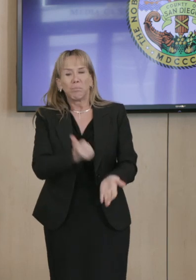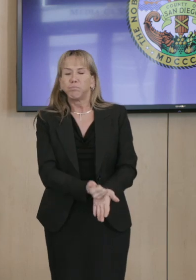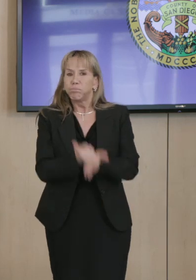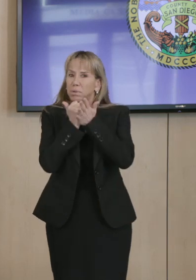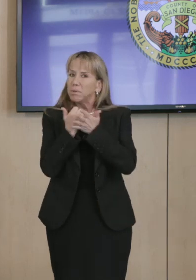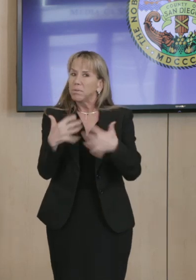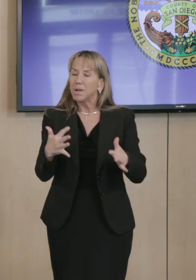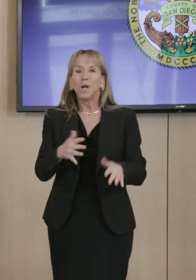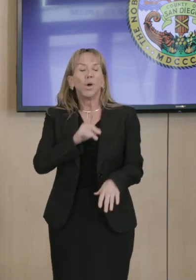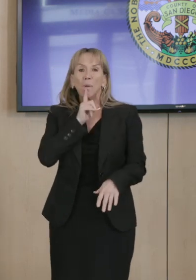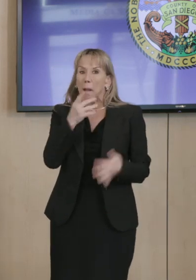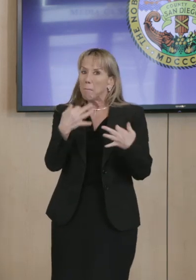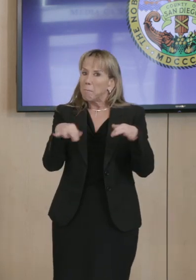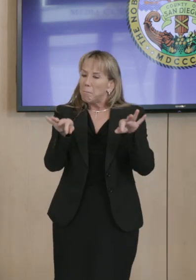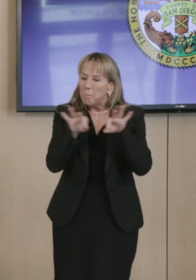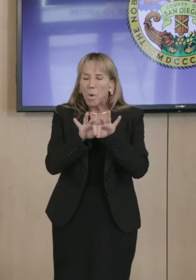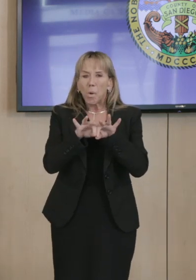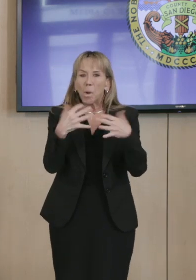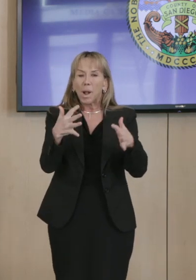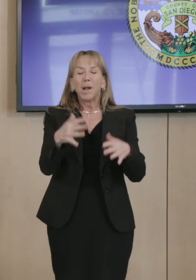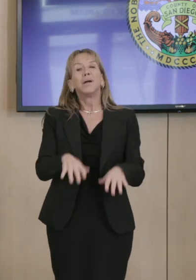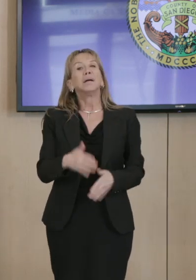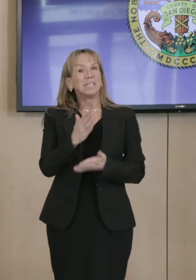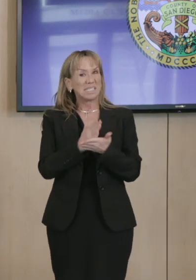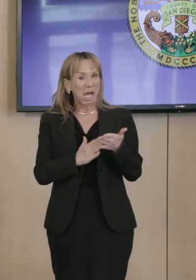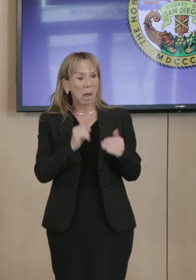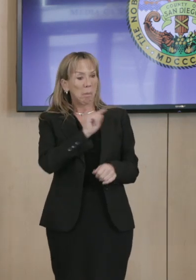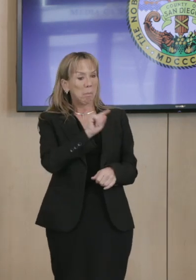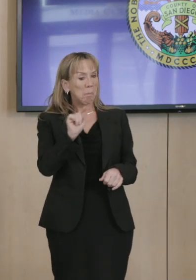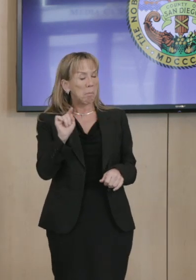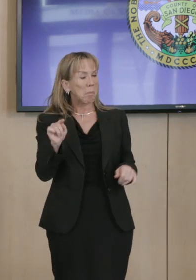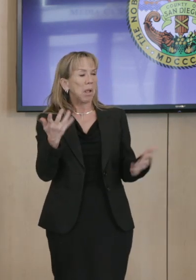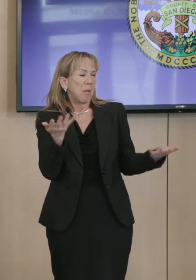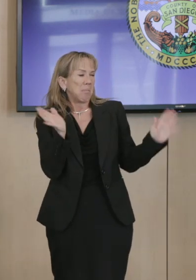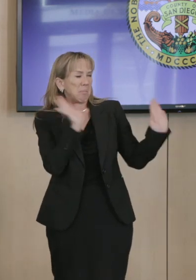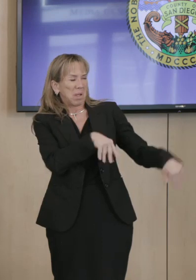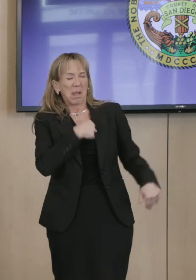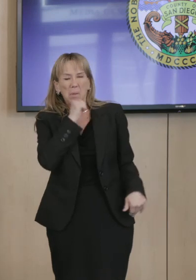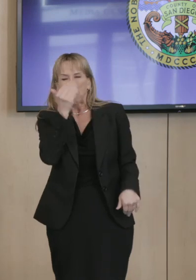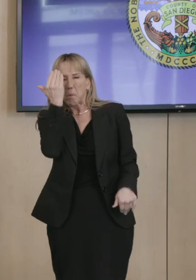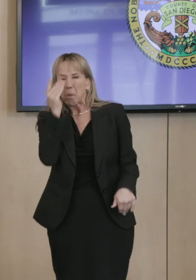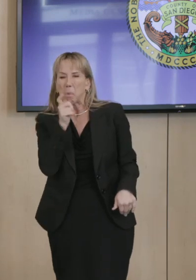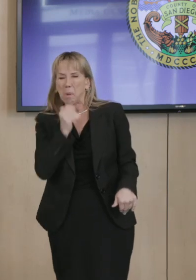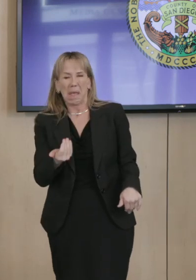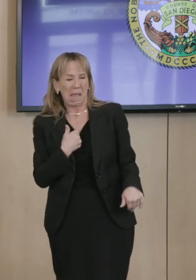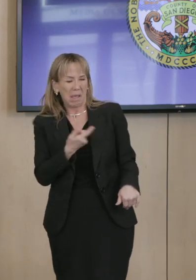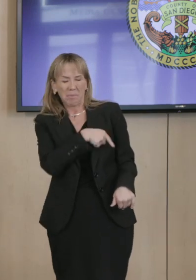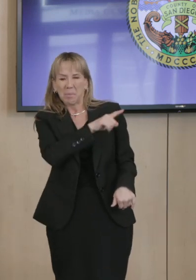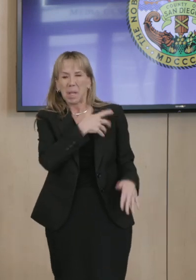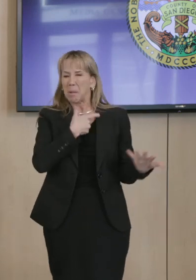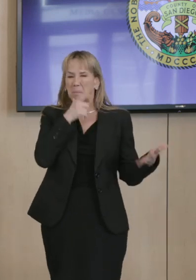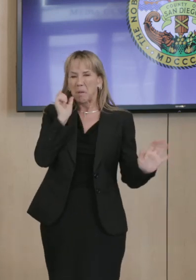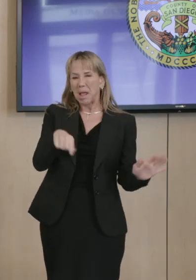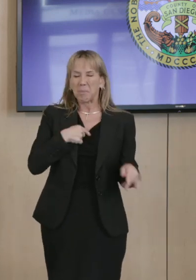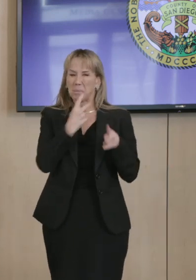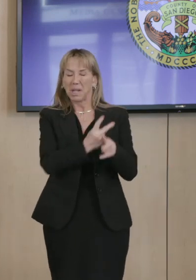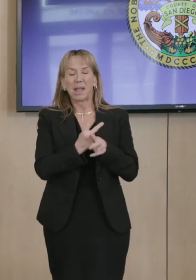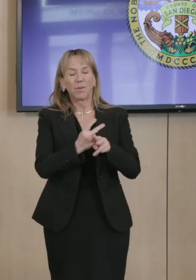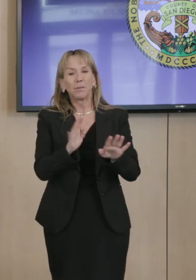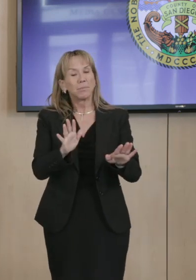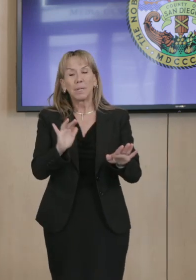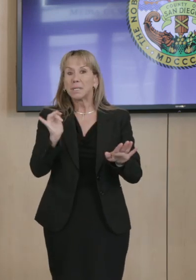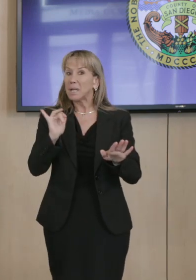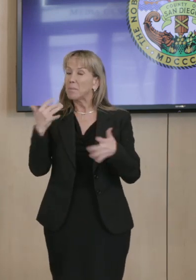of individuals will say, well, I don't know anyone who has it. As Dr. McDonald has stated, the estimate of the number of positives we